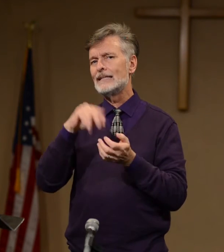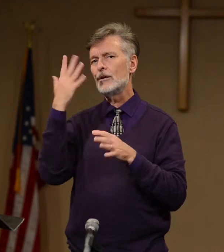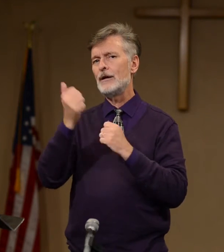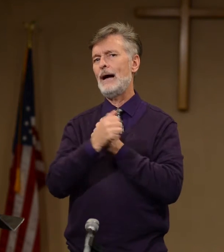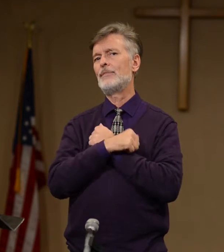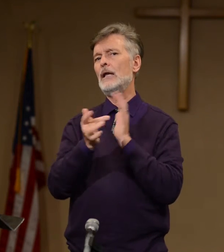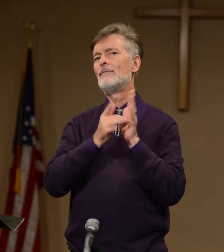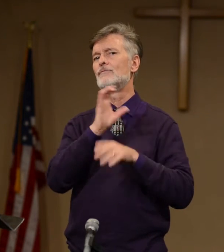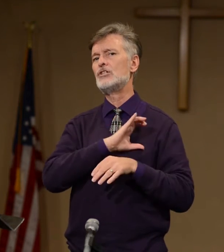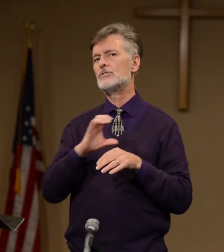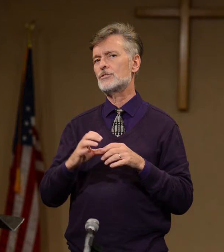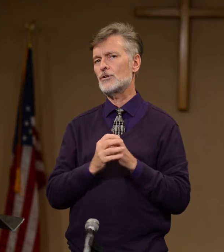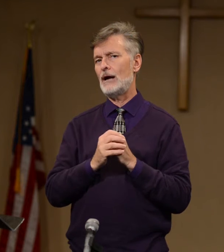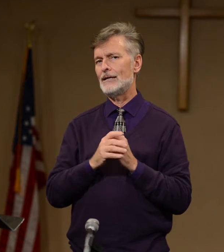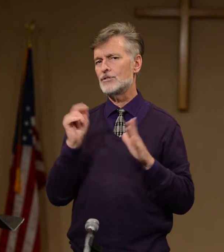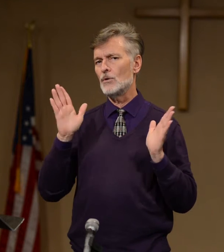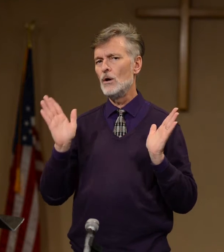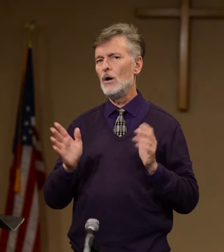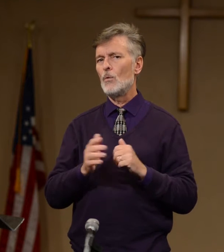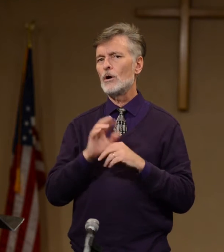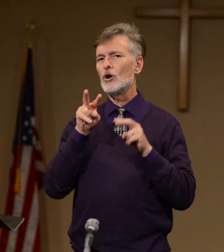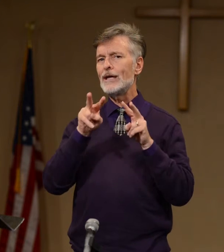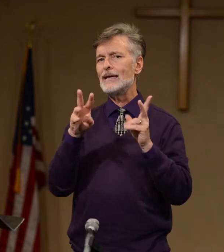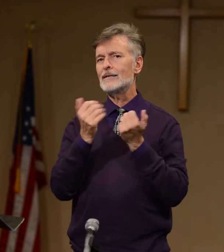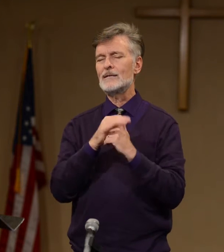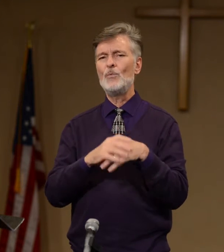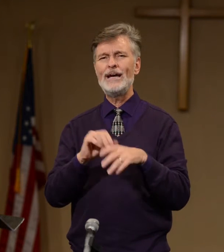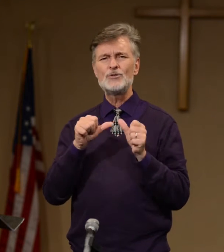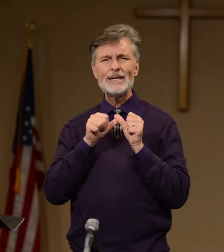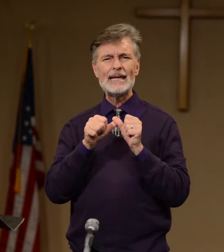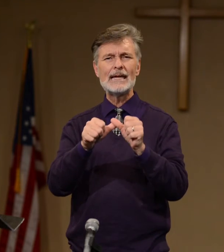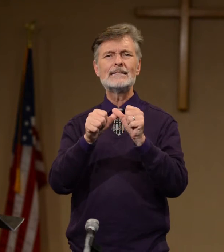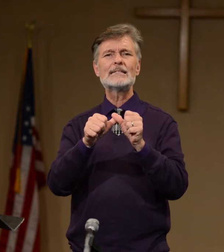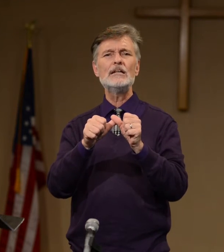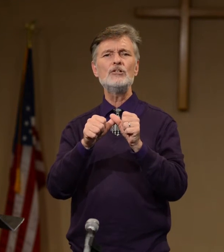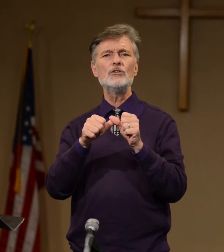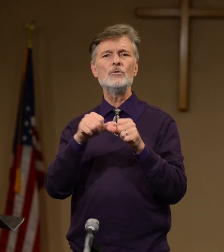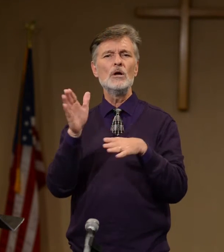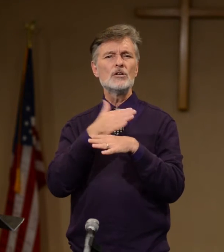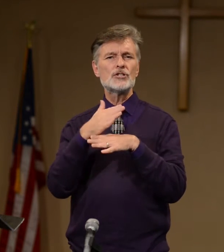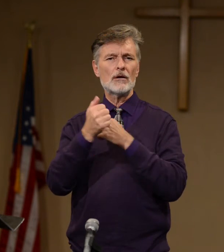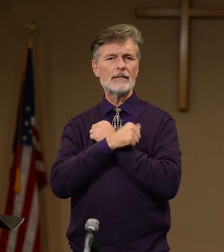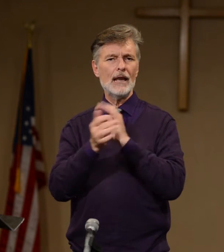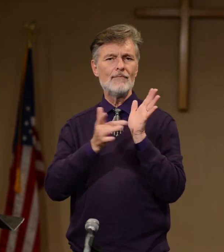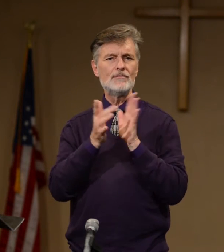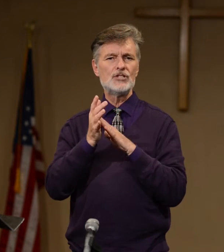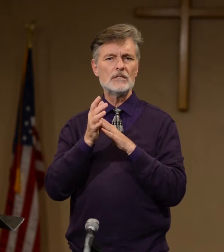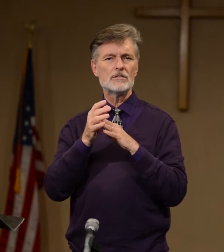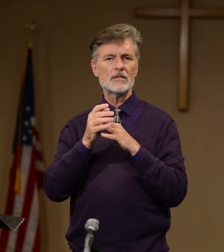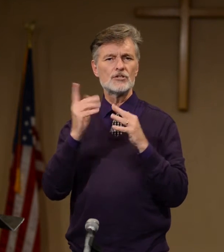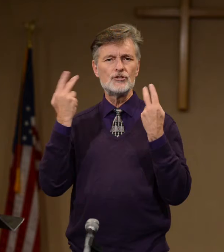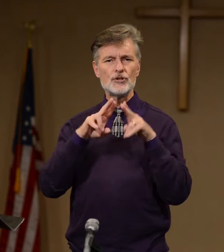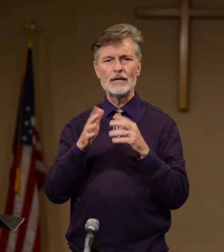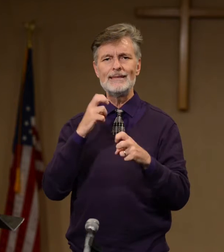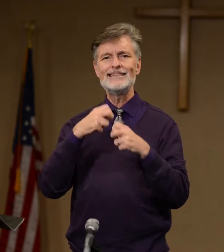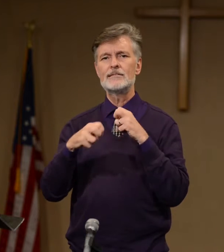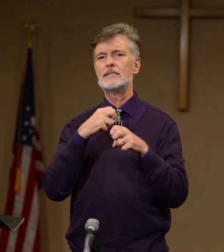learn about the love of Jesus Christ. So we're looking at some ways we can continue sharing the love of Jesus during these